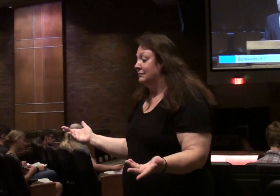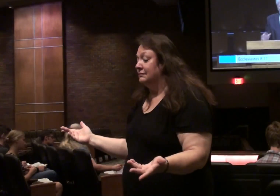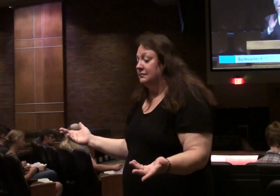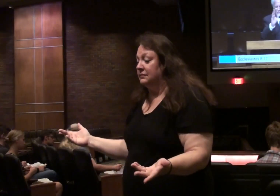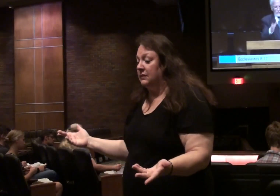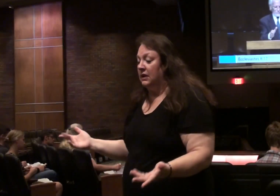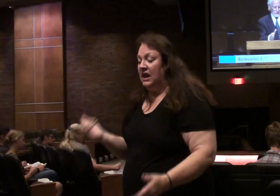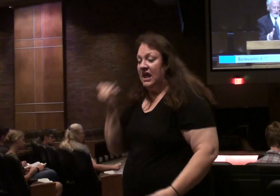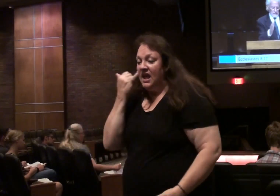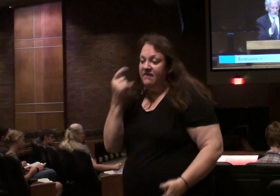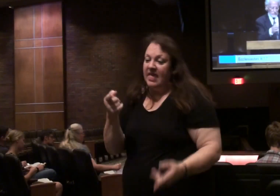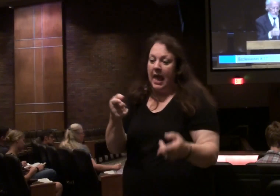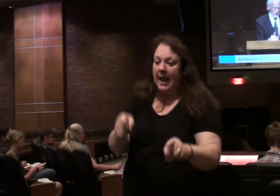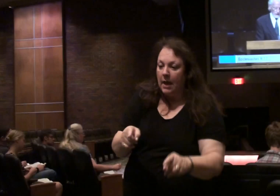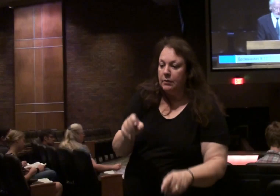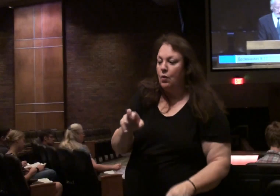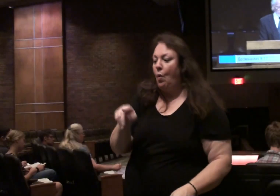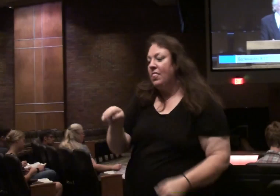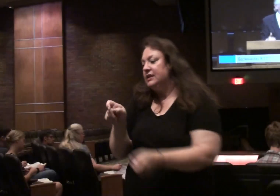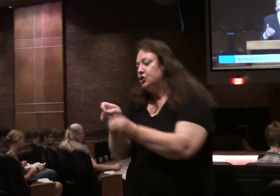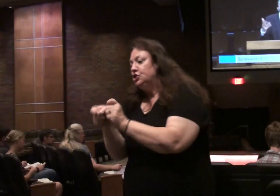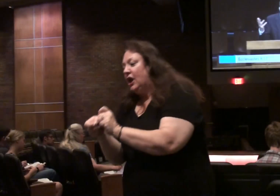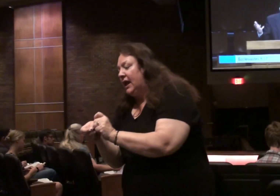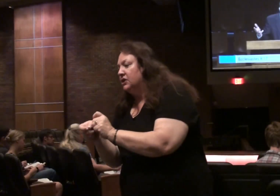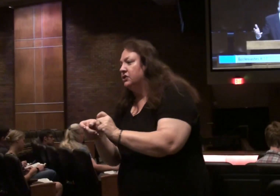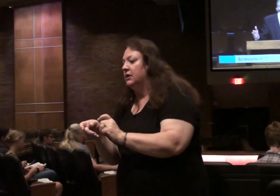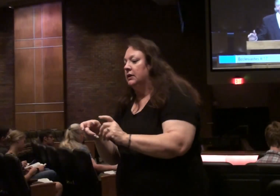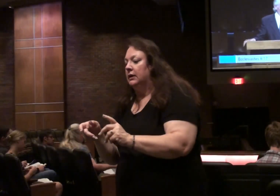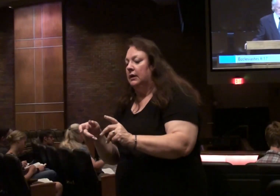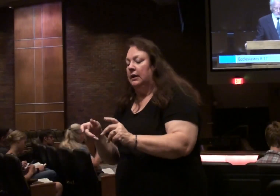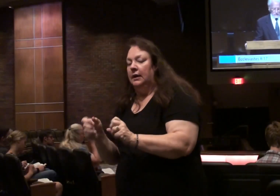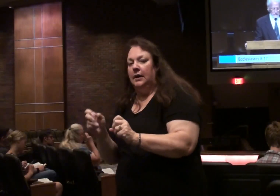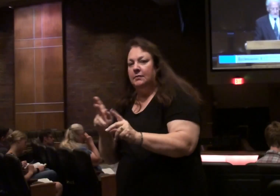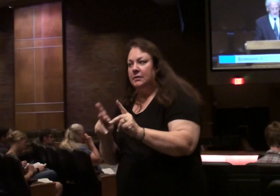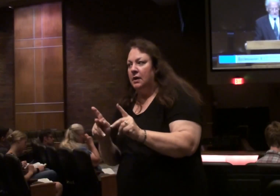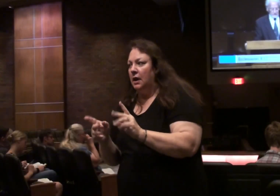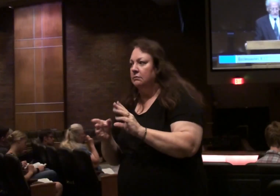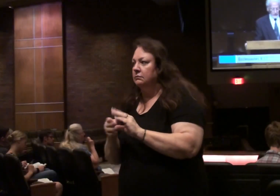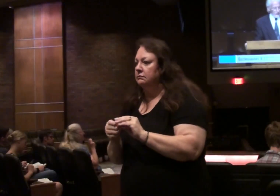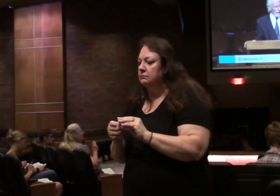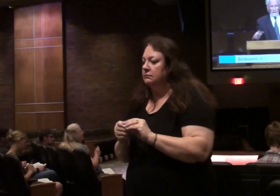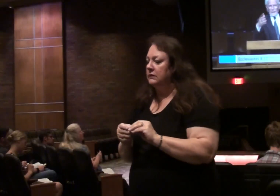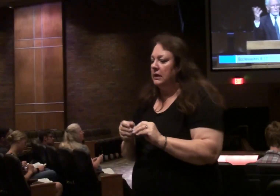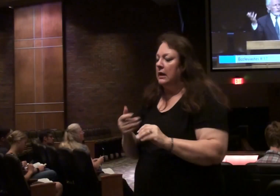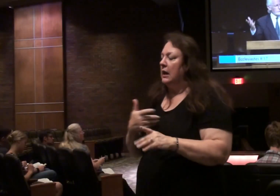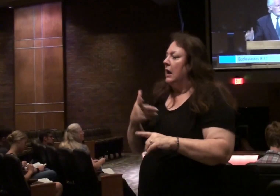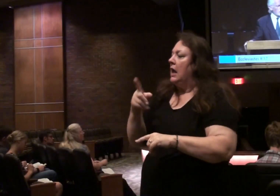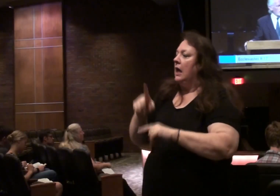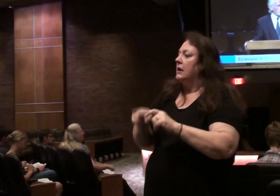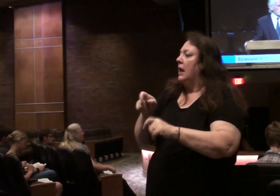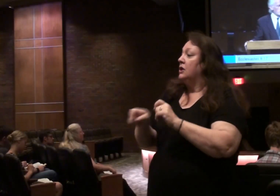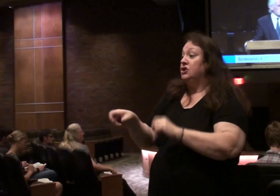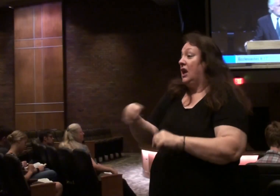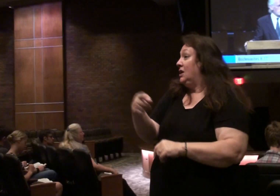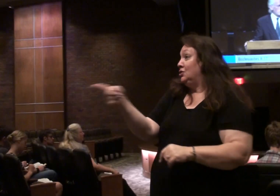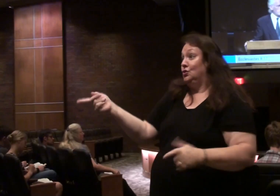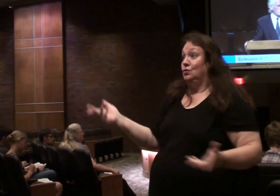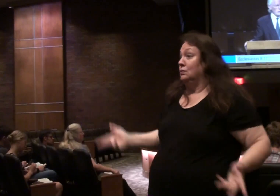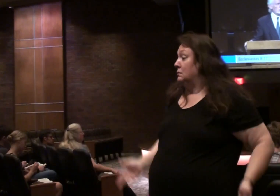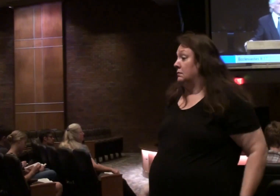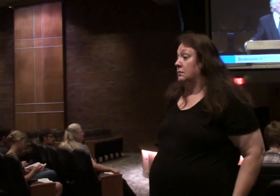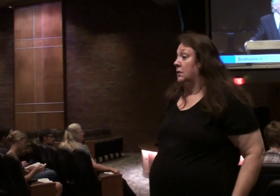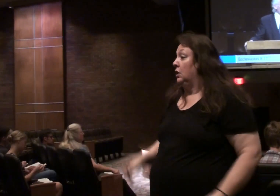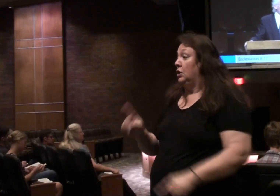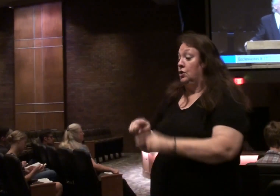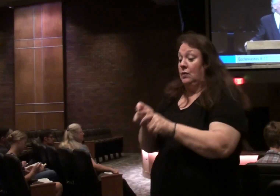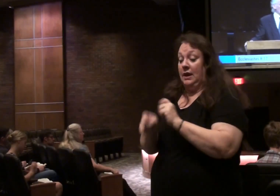Well, I think if this could be done and this could change, how many times have I said to people, look, I can't change somebody else.